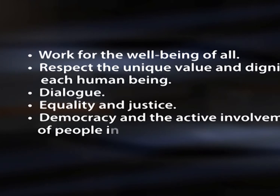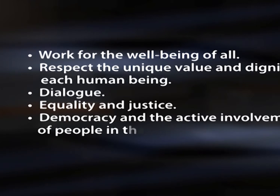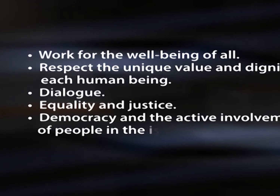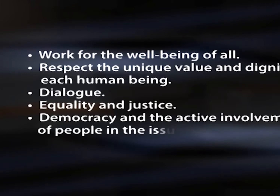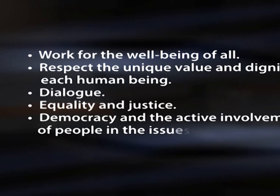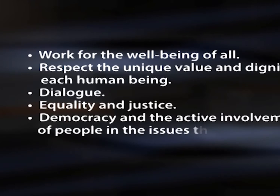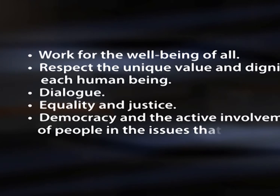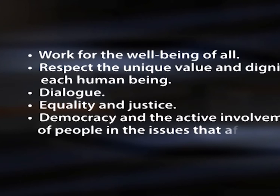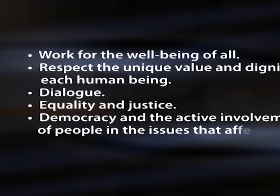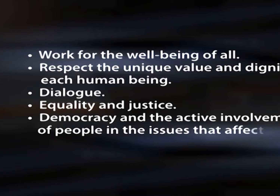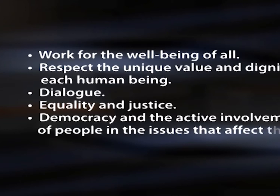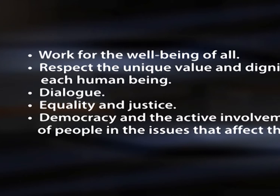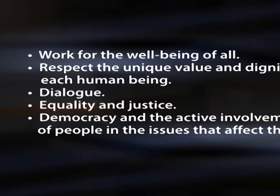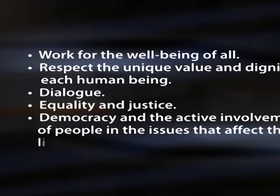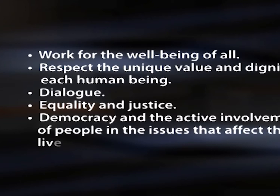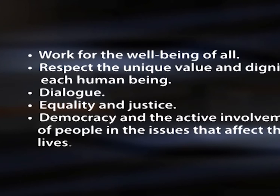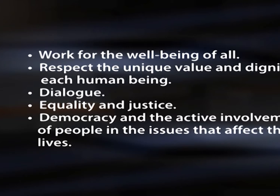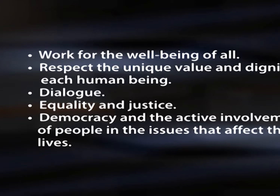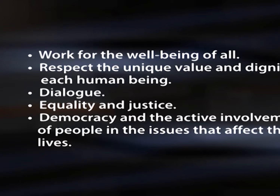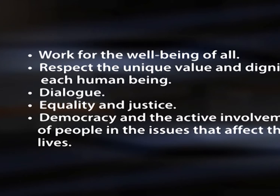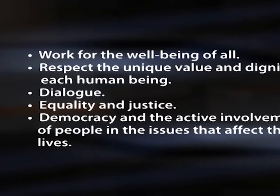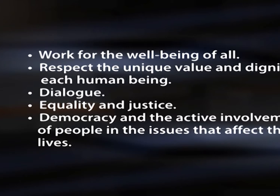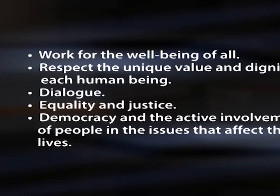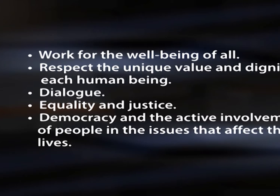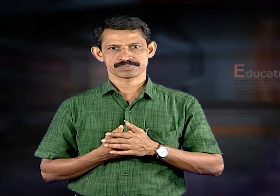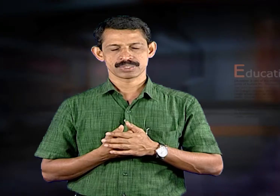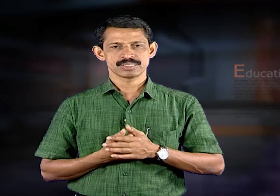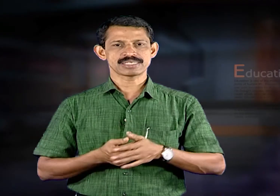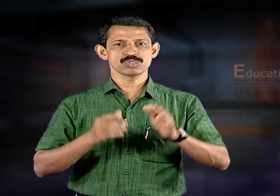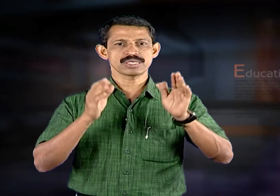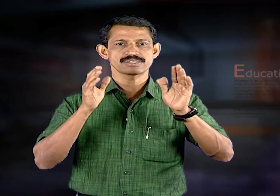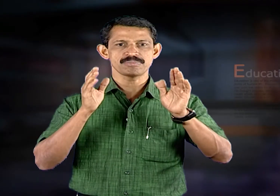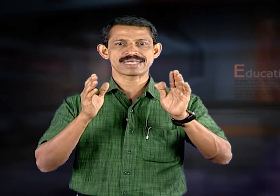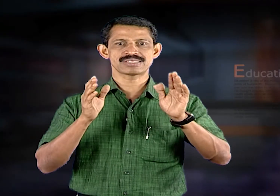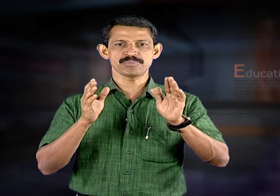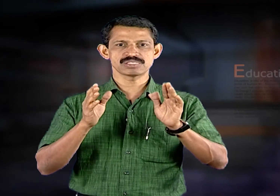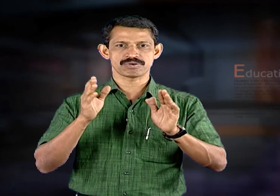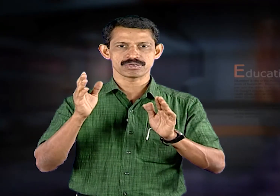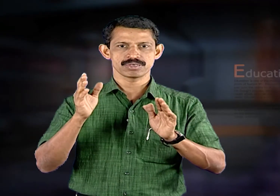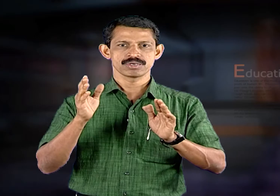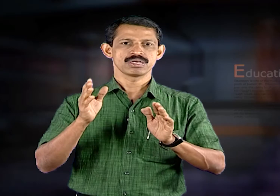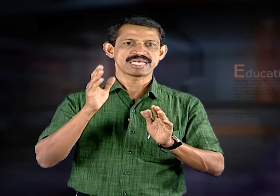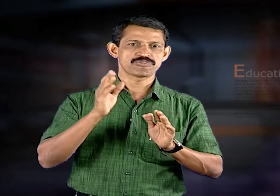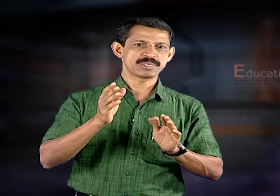of people in the issues that affect their lives. Let us look at some examples for informal